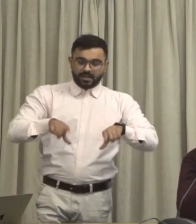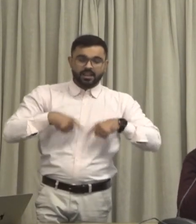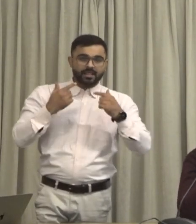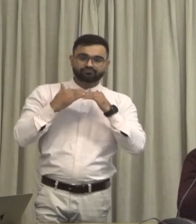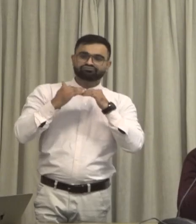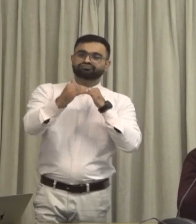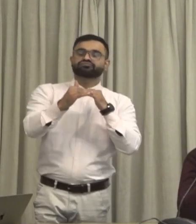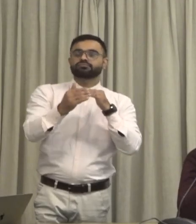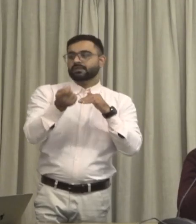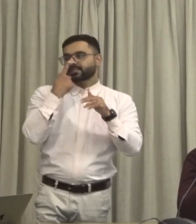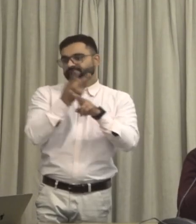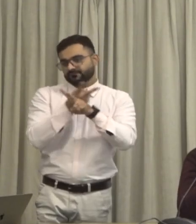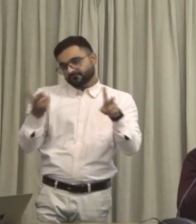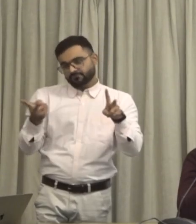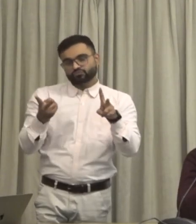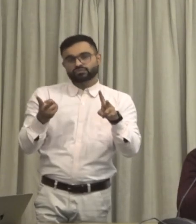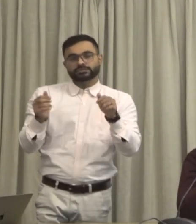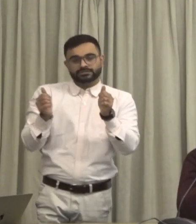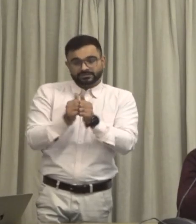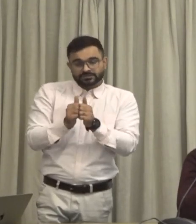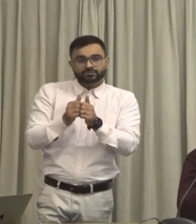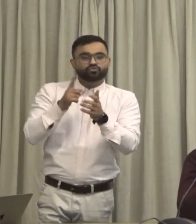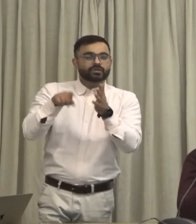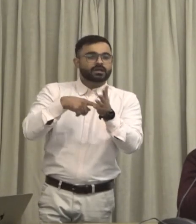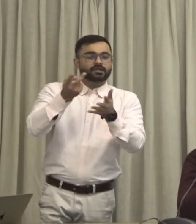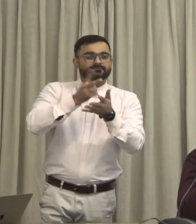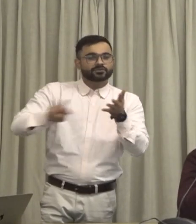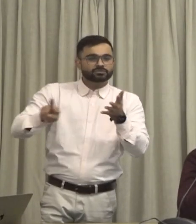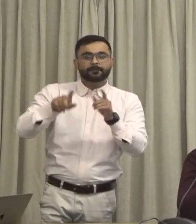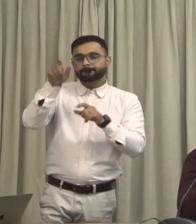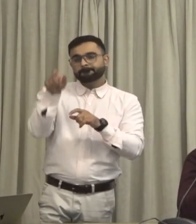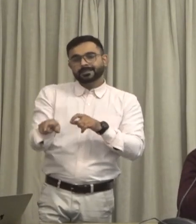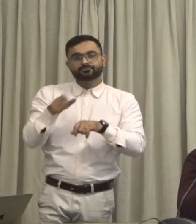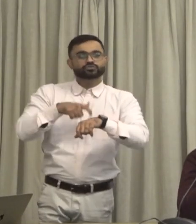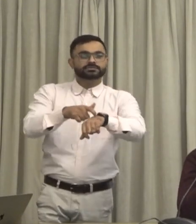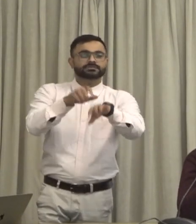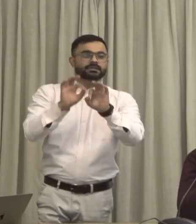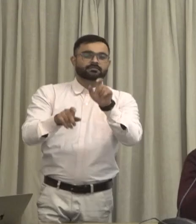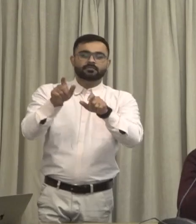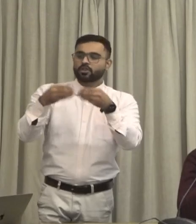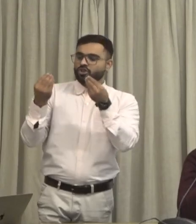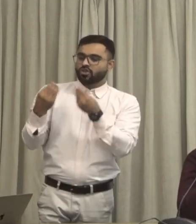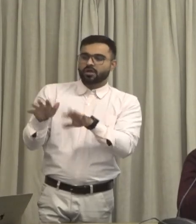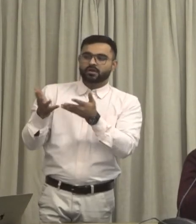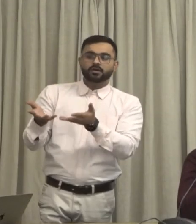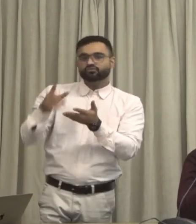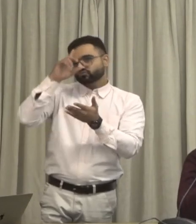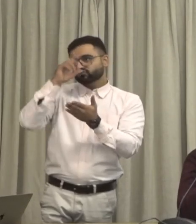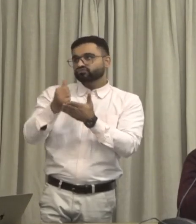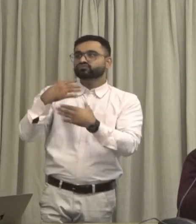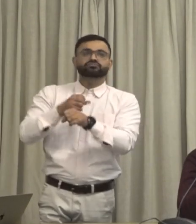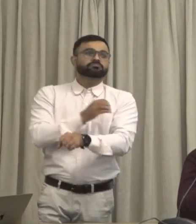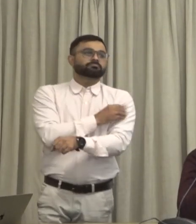life-sustaining treatment can be withheld or withdrawn from persons at a time when they have lost their